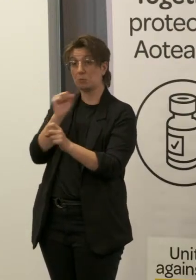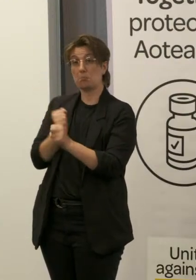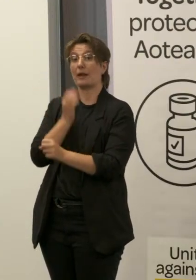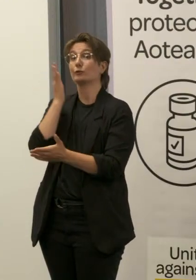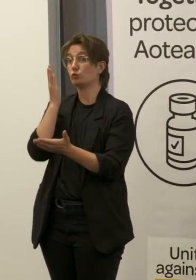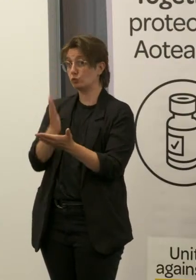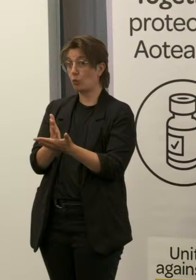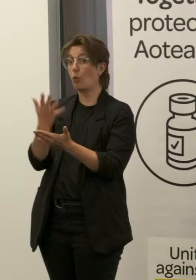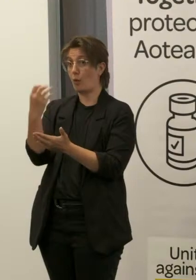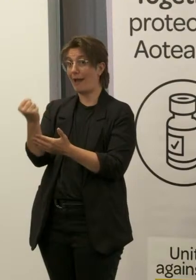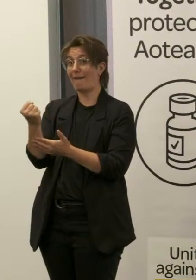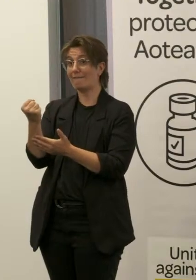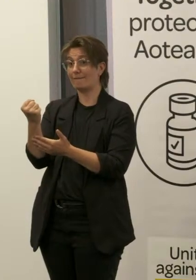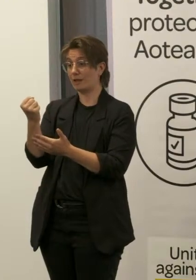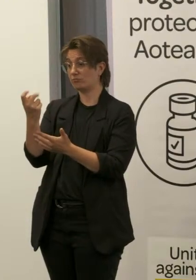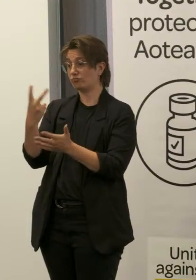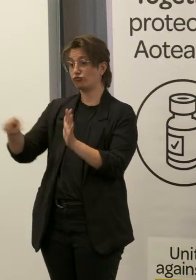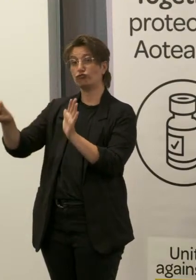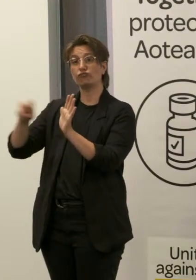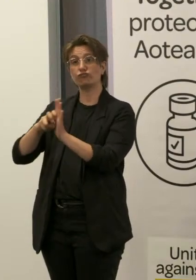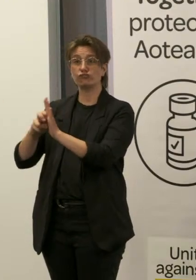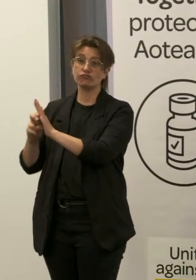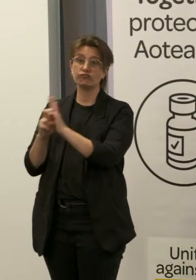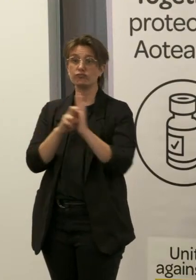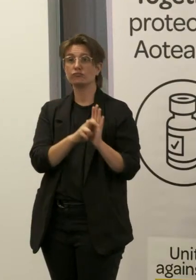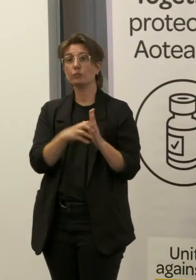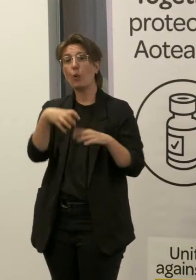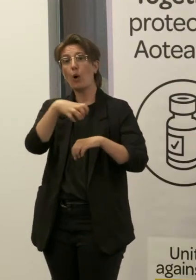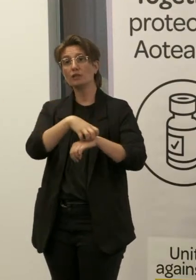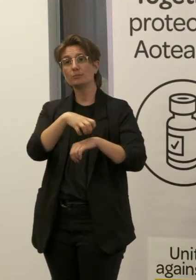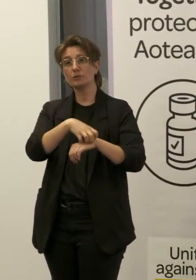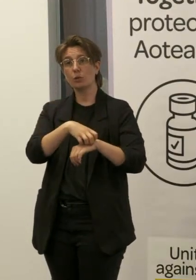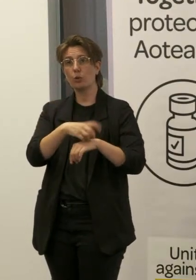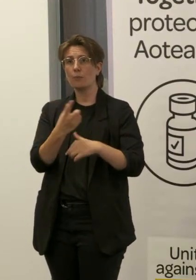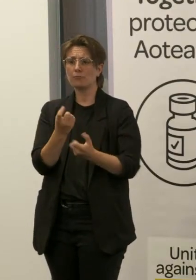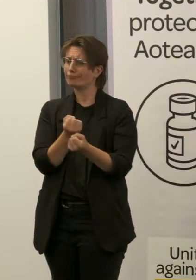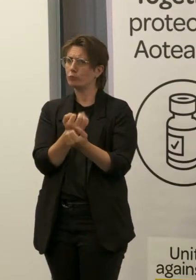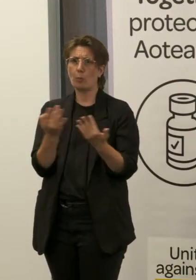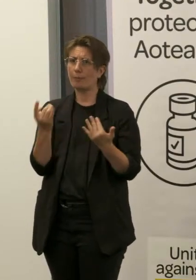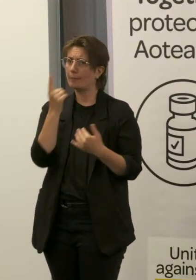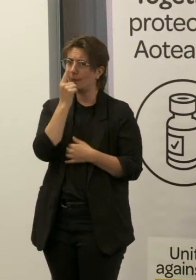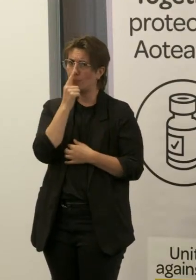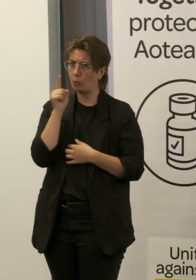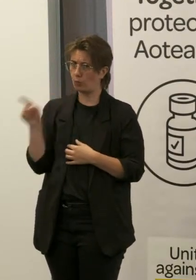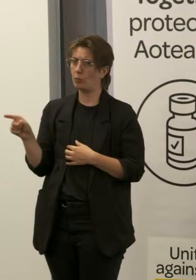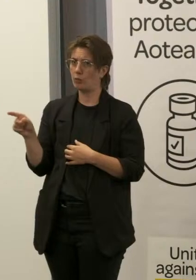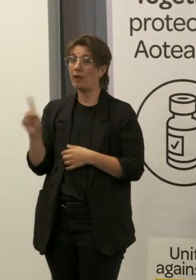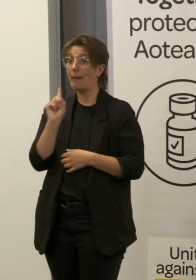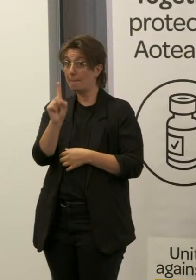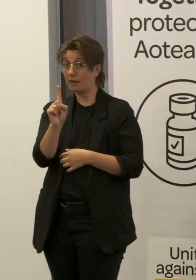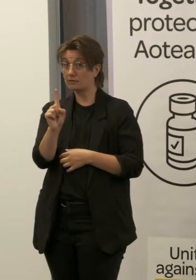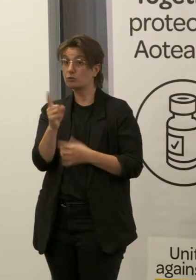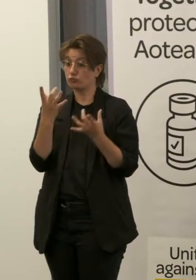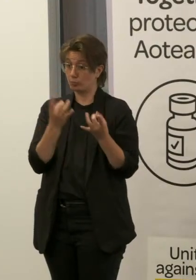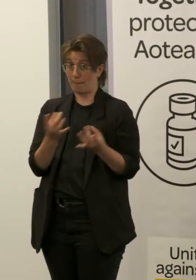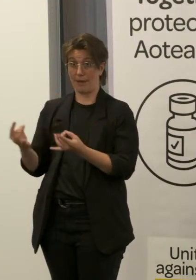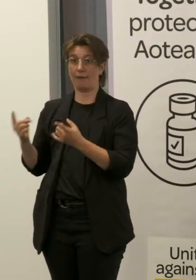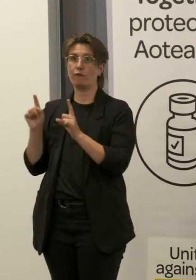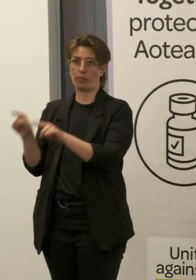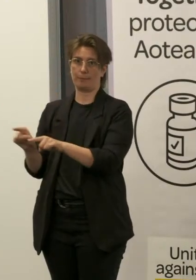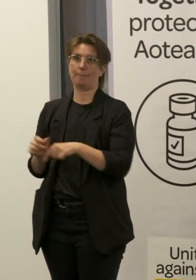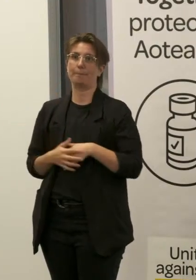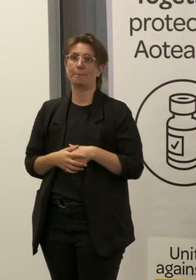take them through the hospital level care. We think that that's going to be a very small number of people, but those safety nets are still there. So I